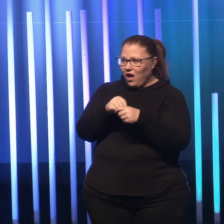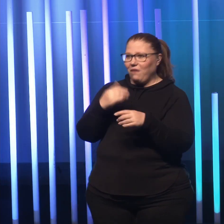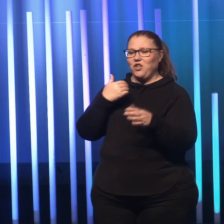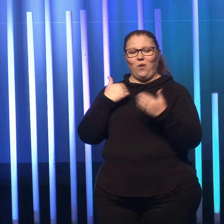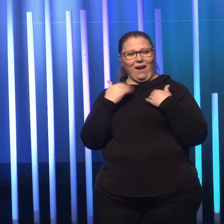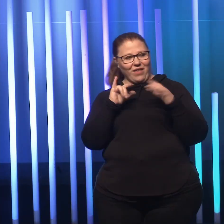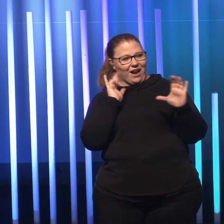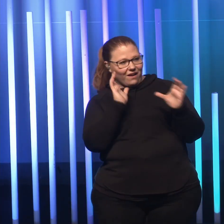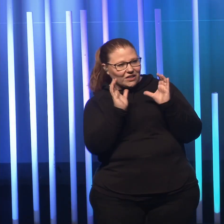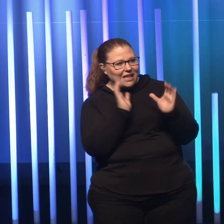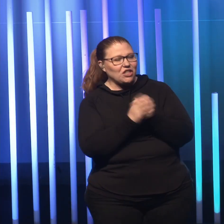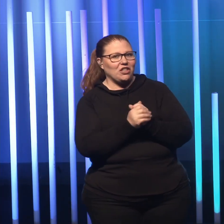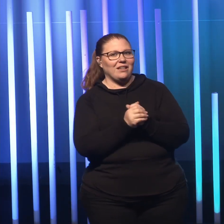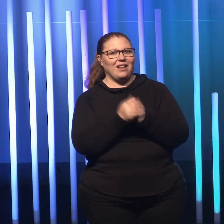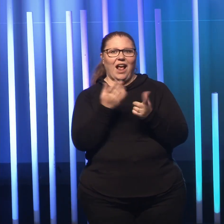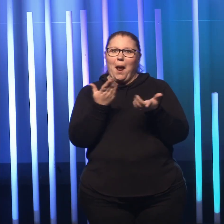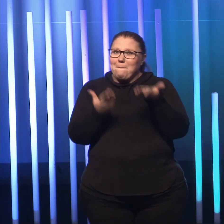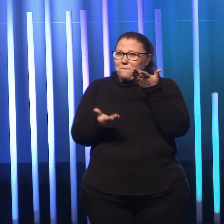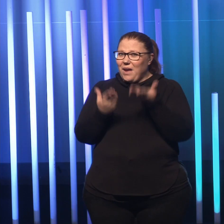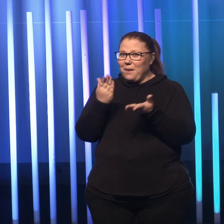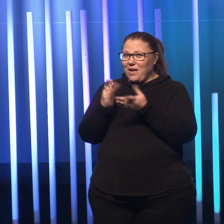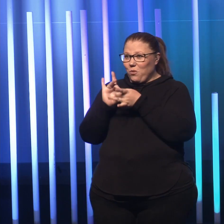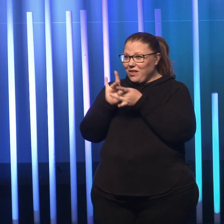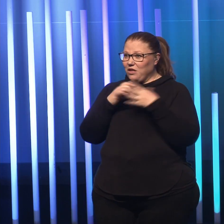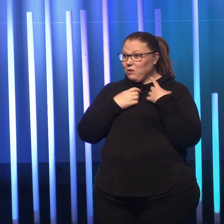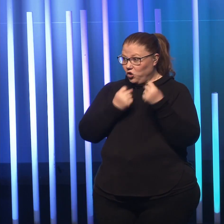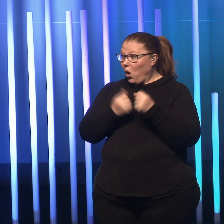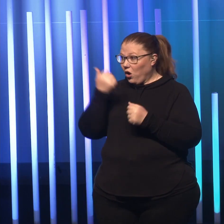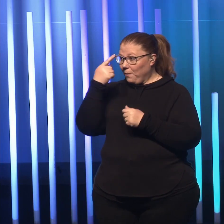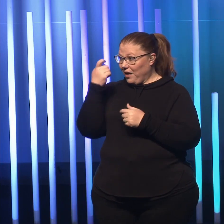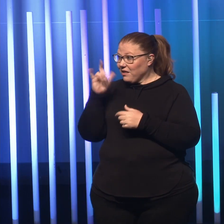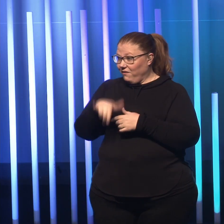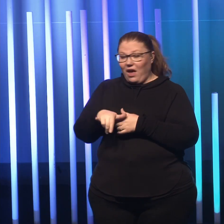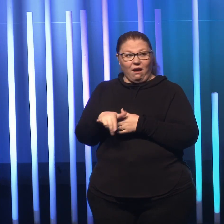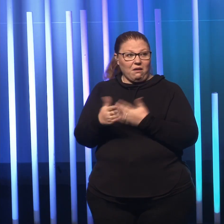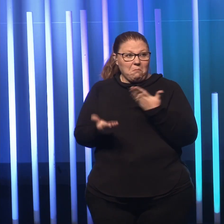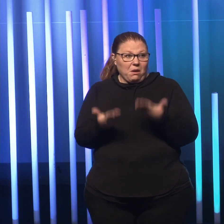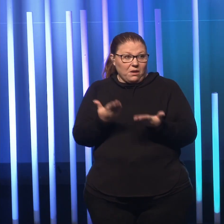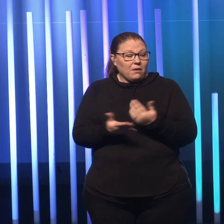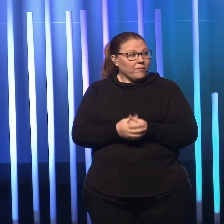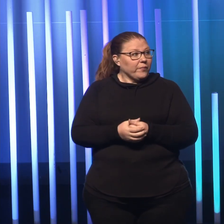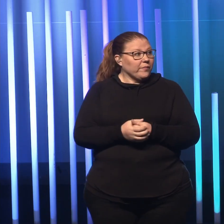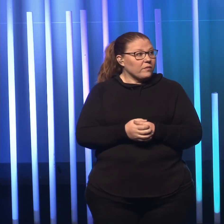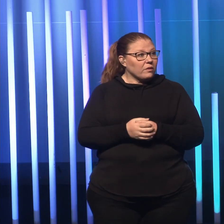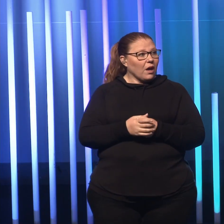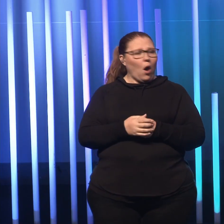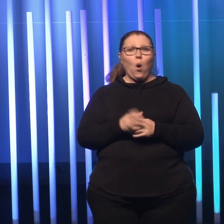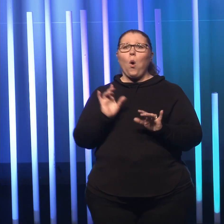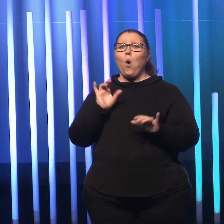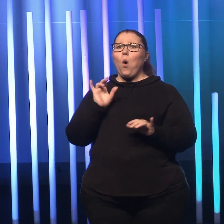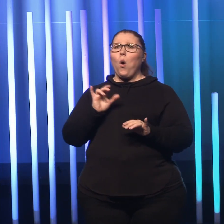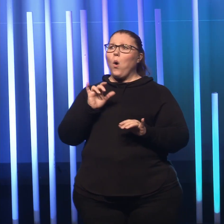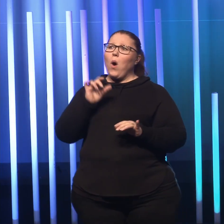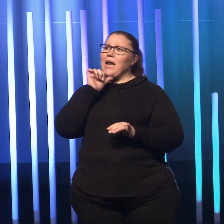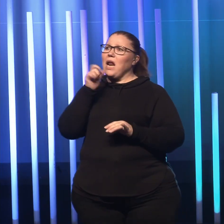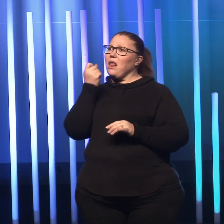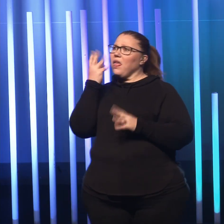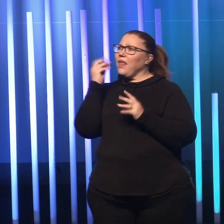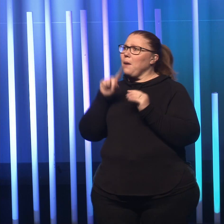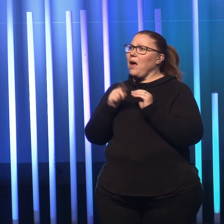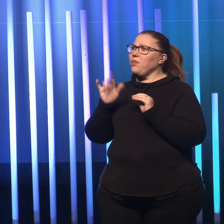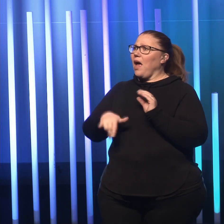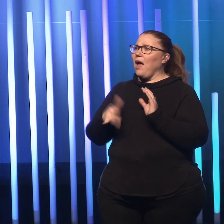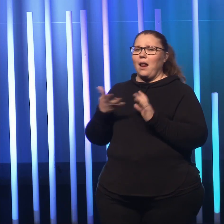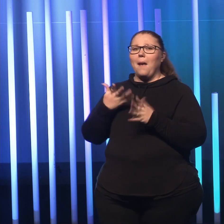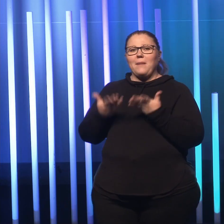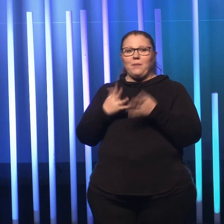that conversation. And maybe your relationship is stronger for it, right? Maybe they say, oh, I just hadn't thought of that. Maybe you get involved